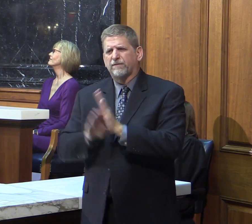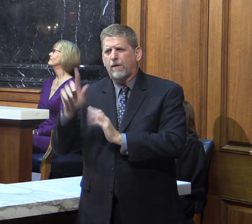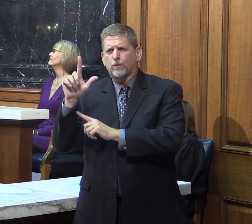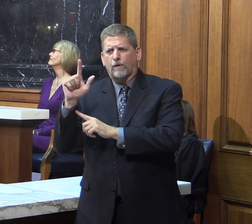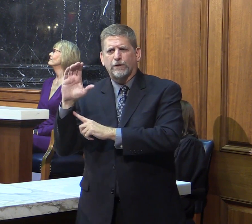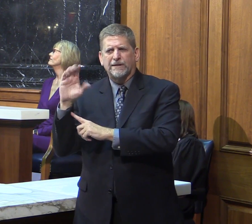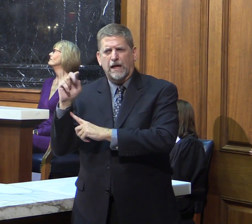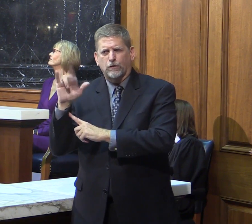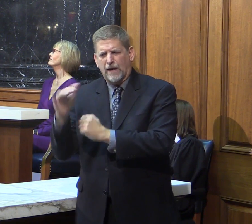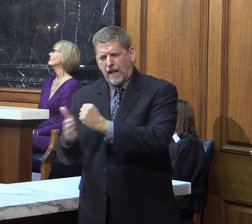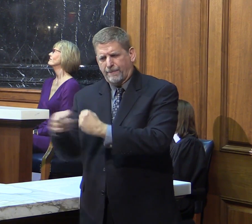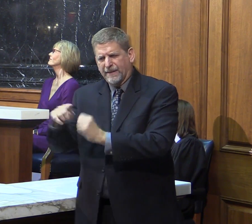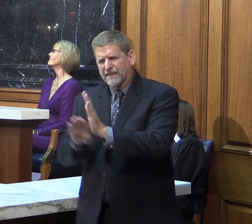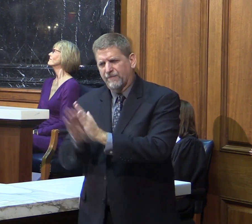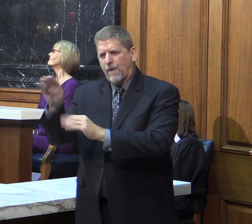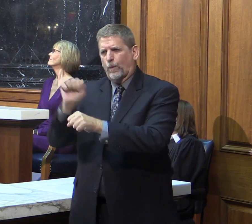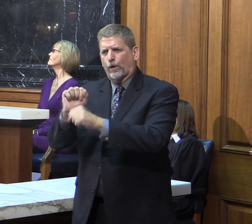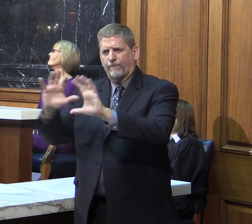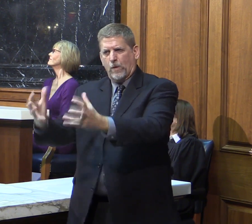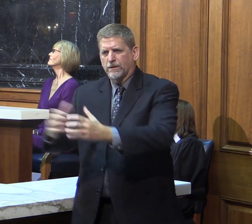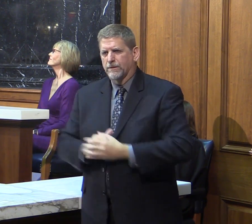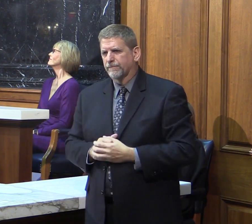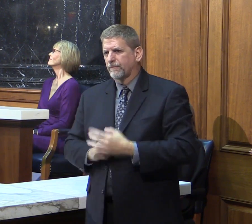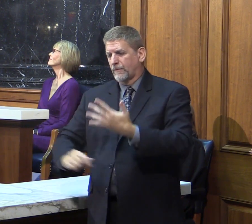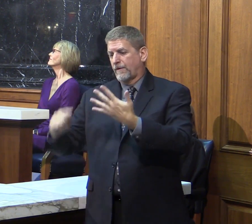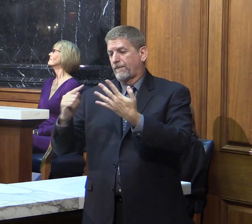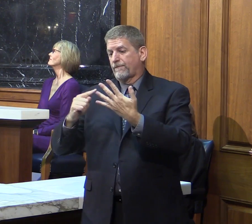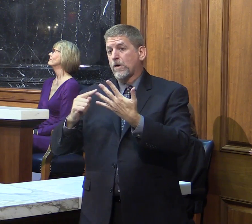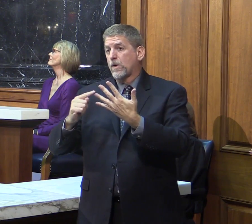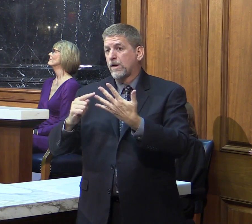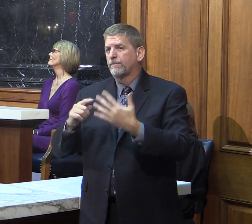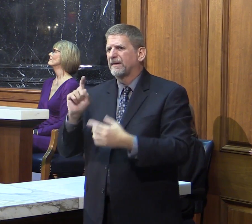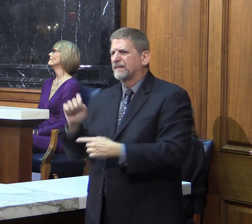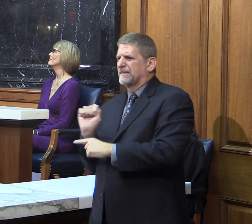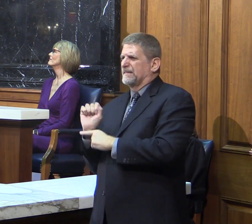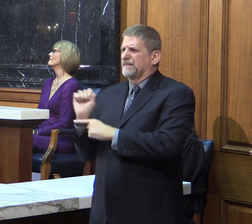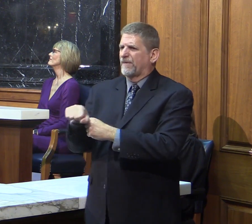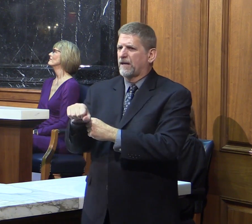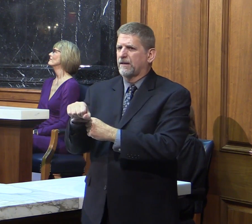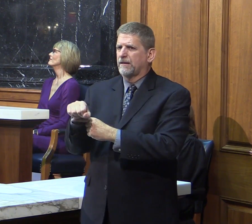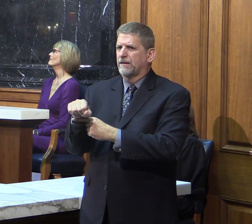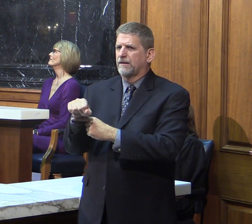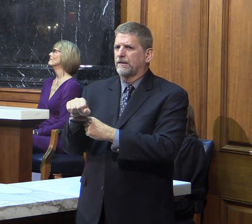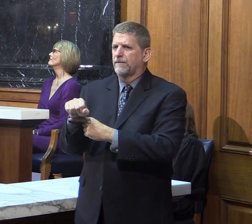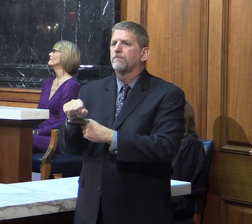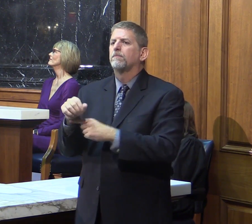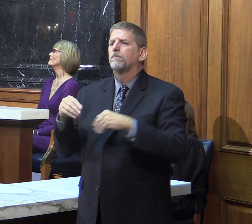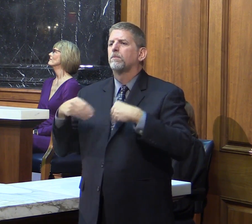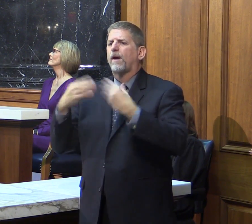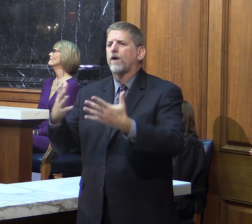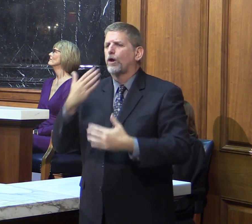workforce. 4, attack the drug epidemic. And 5, provide great government service at